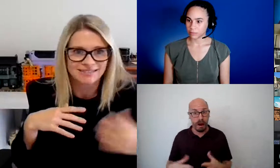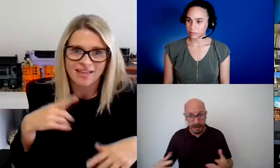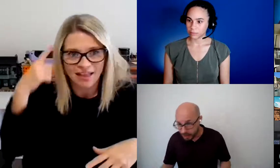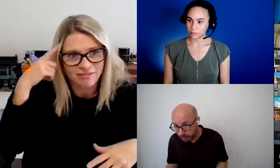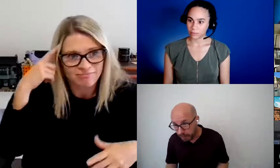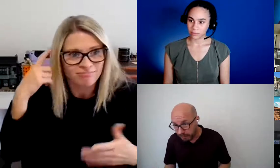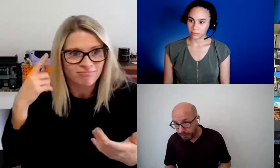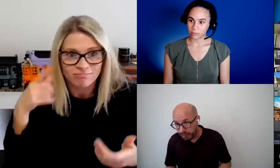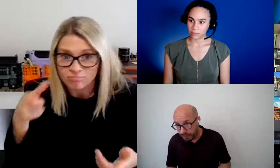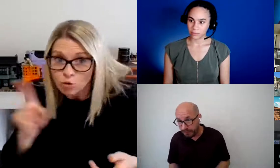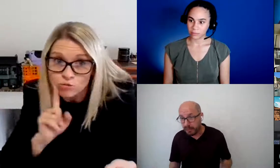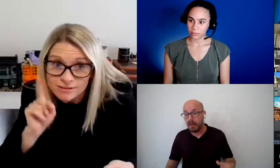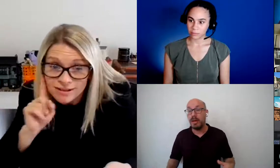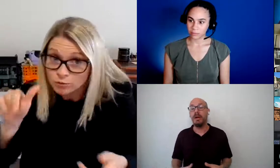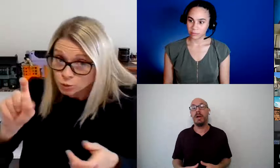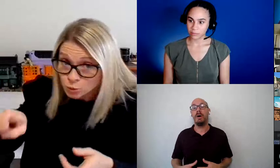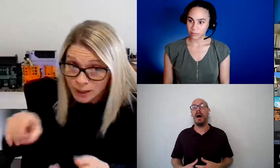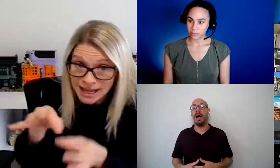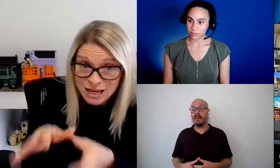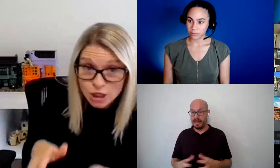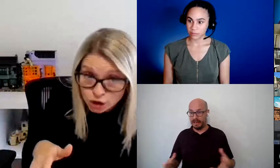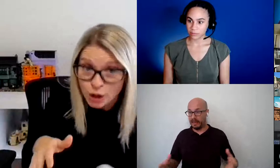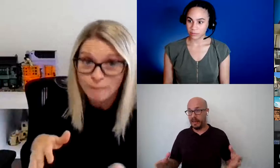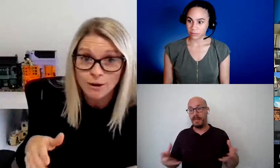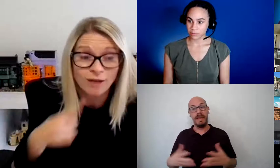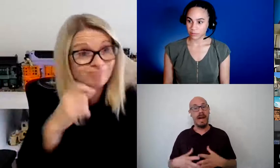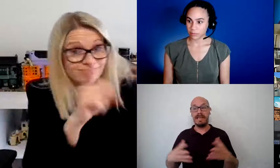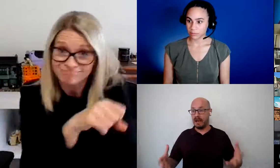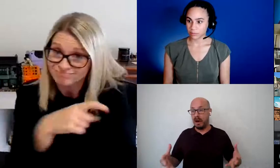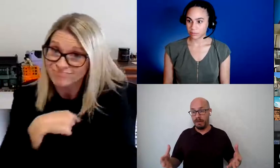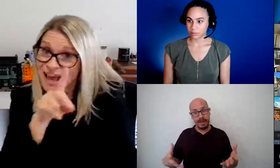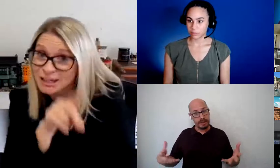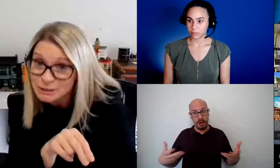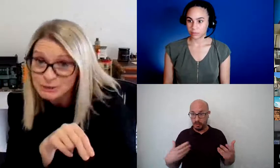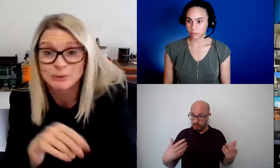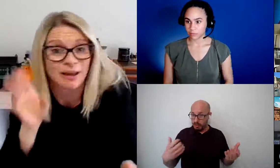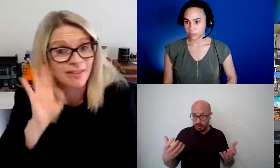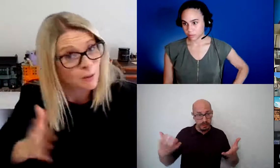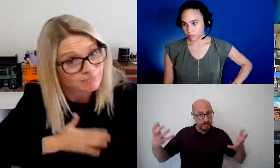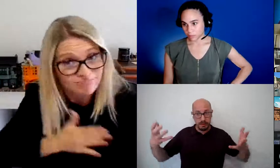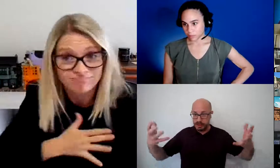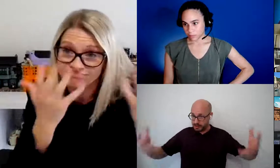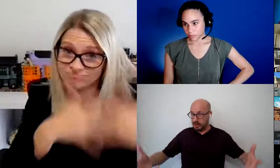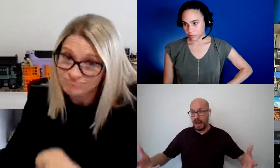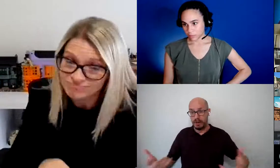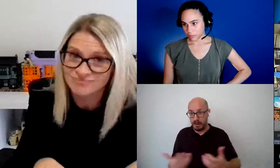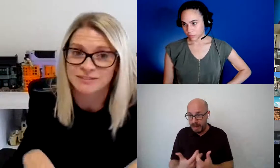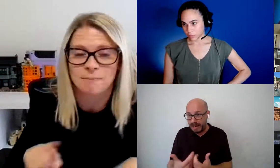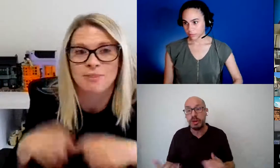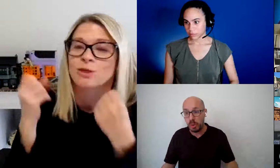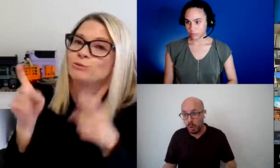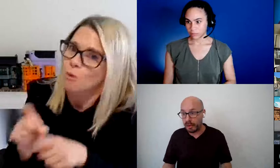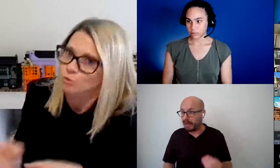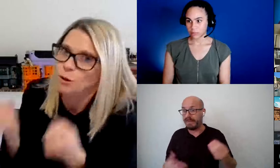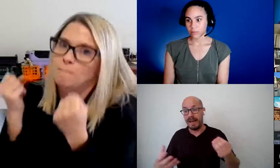provide interpreting services. You know, I think the idea of like, you know, making sure and